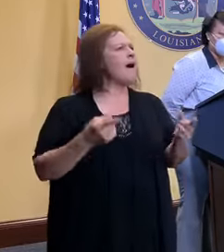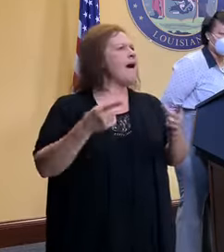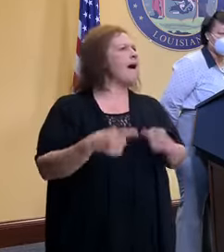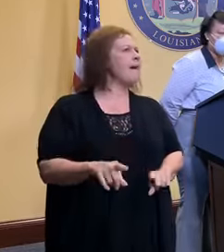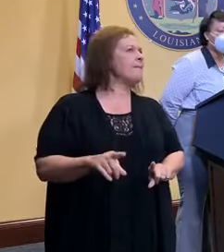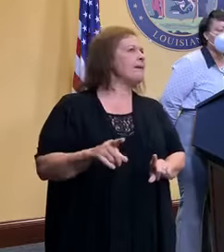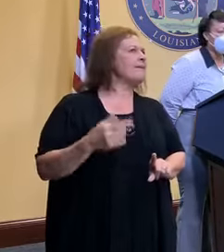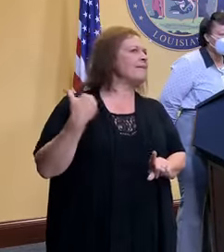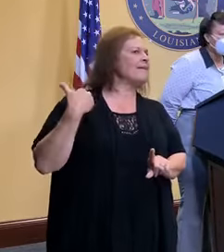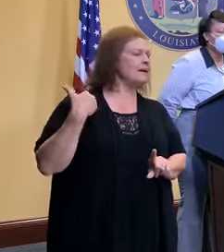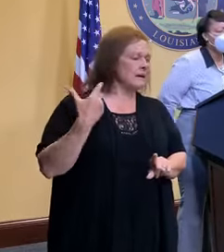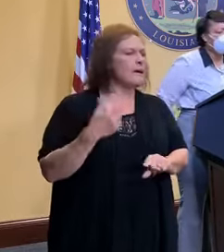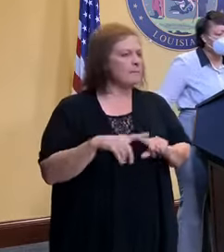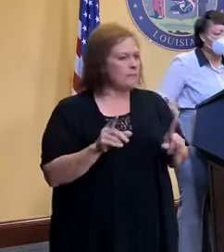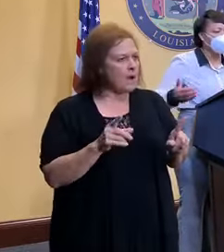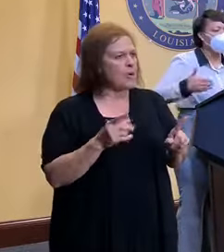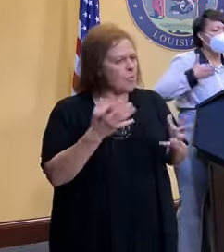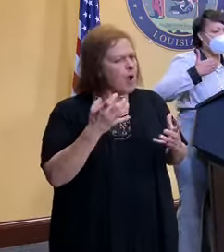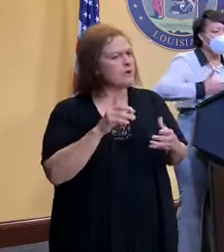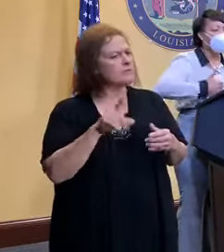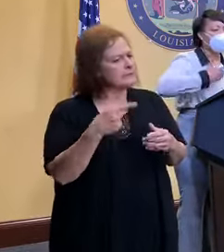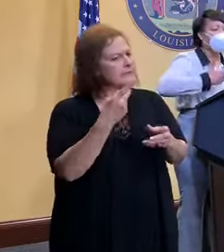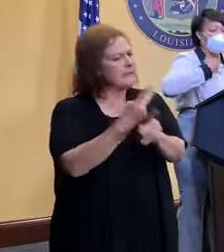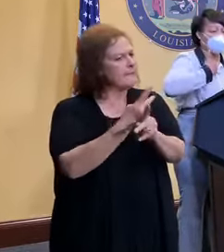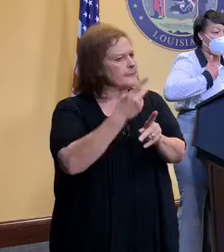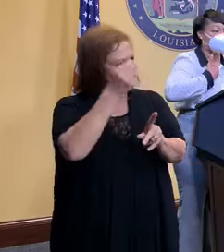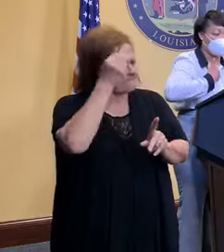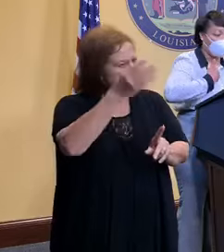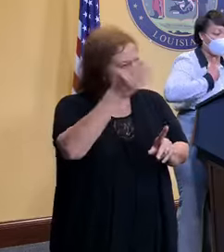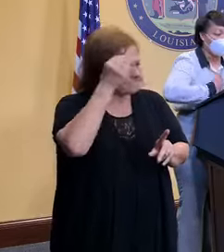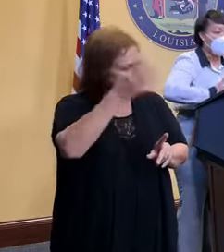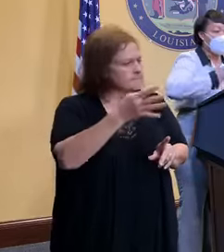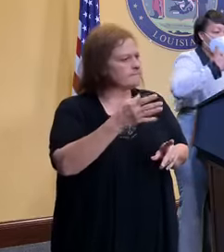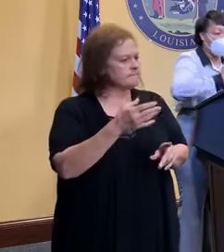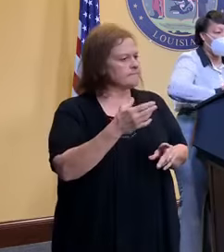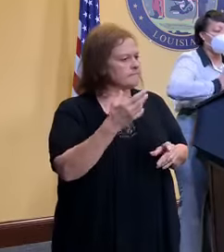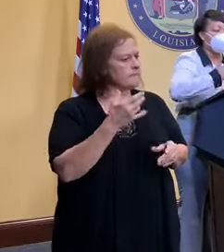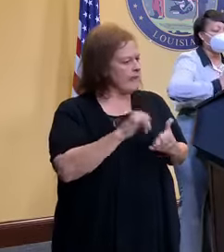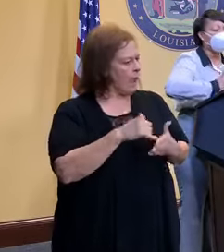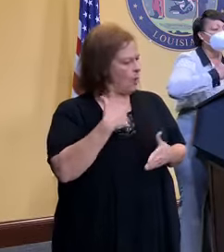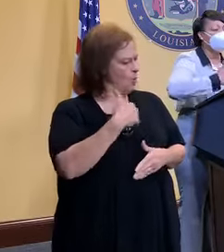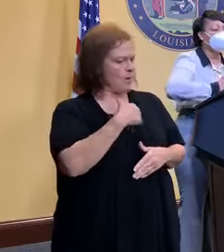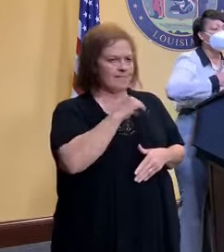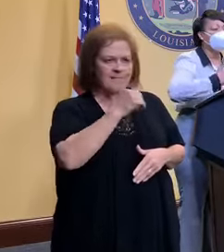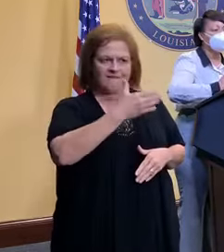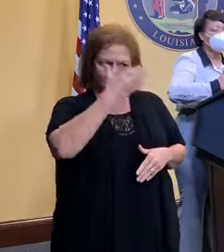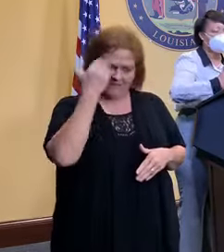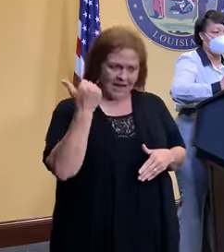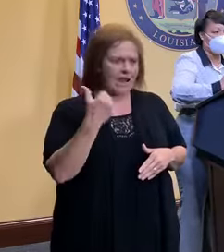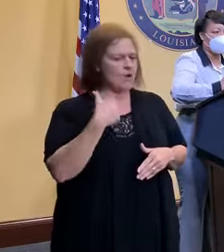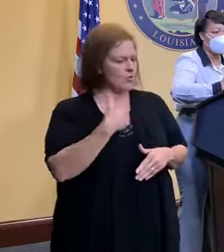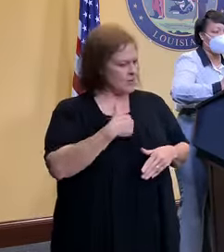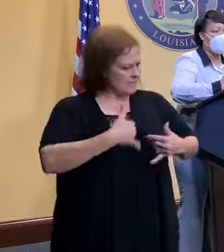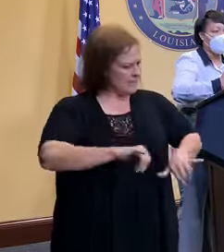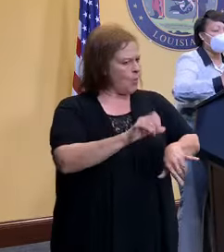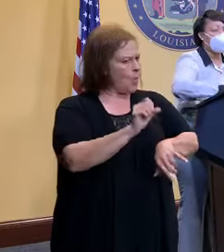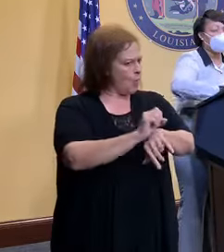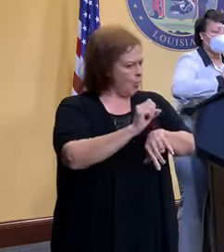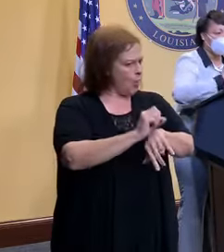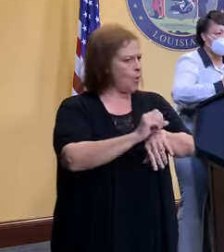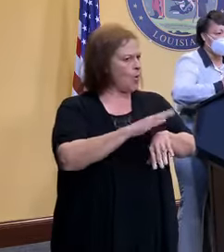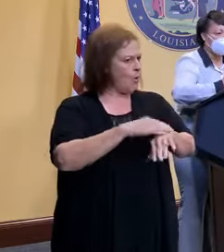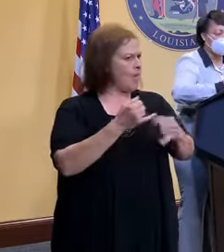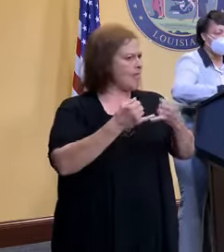what we've had to deal with, but also just updating you how we have not forgotten and how we have been moving through these challenges